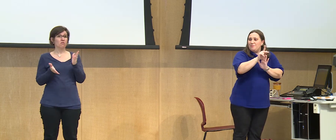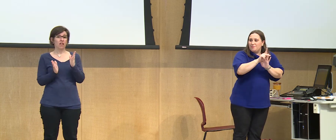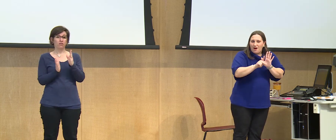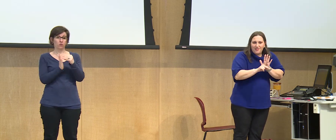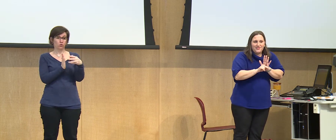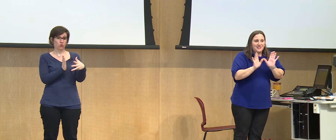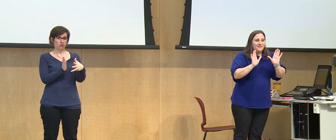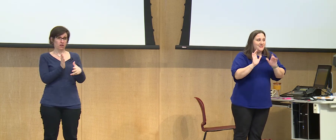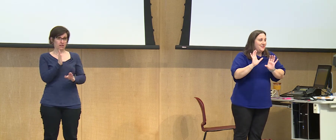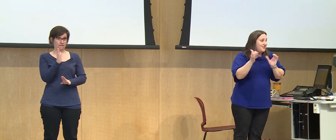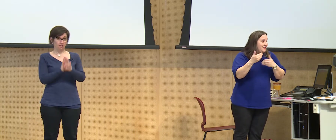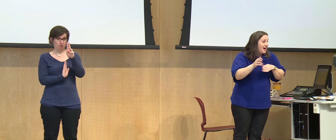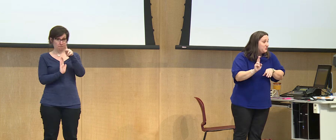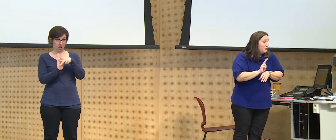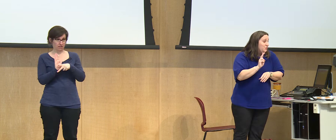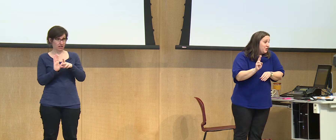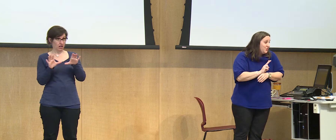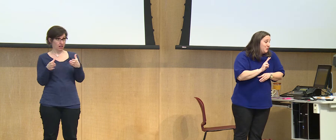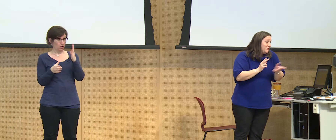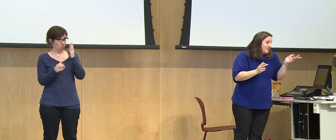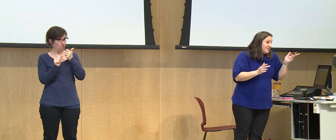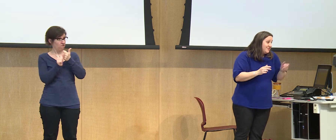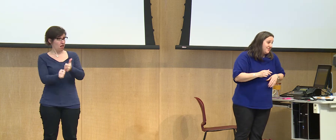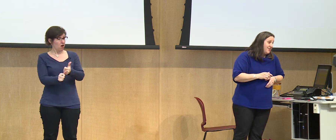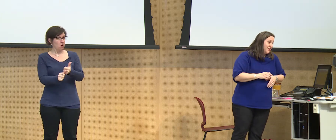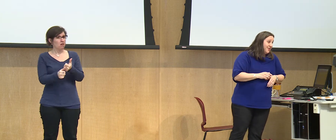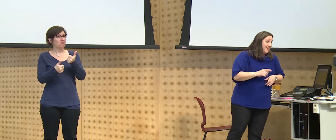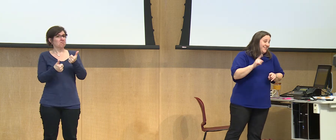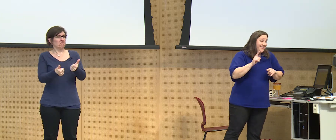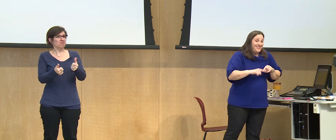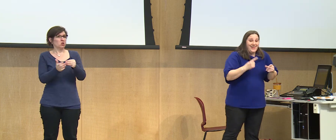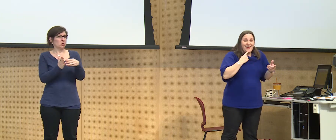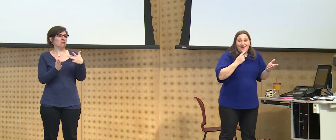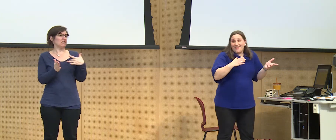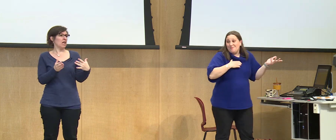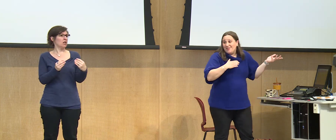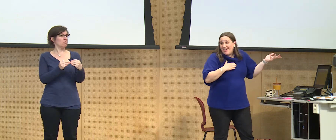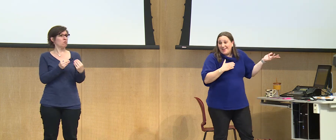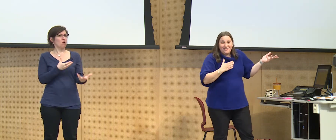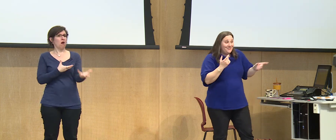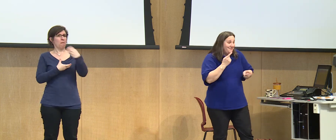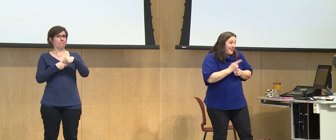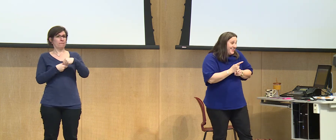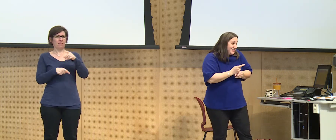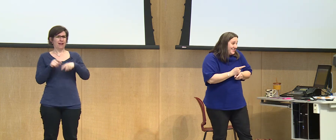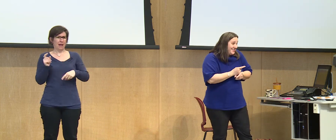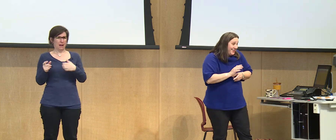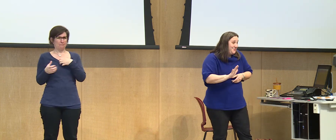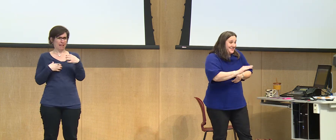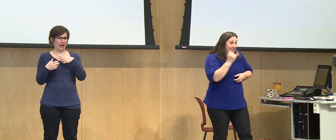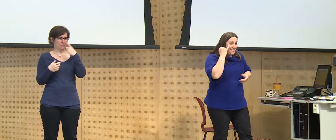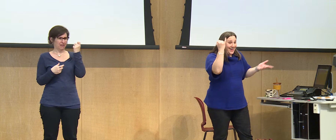the policies that the classroom will use, then they can't complain, right? It was their